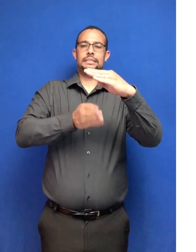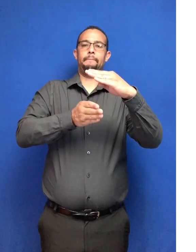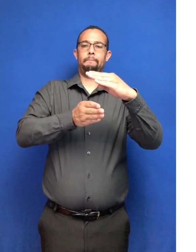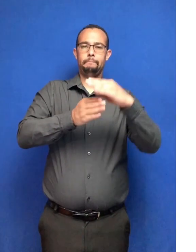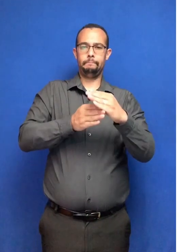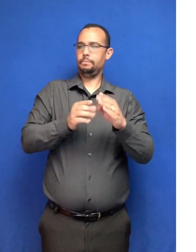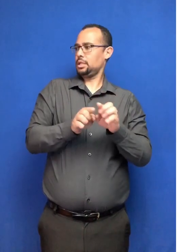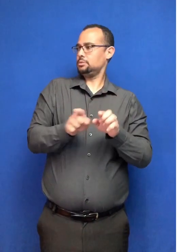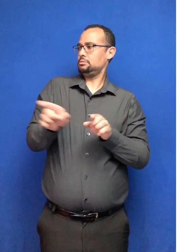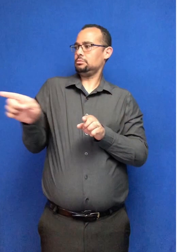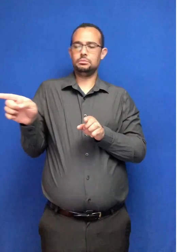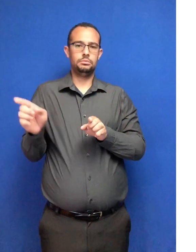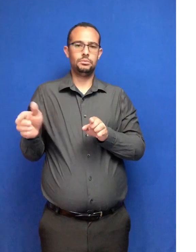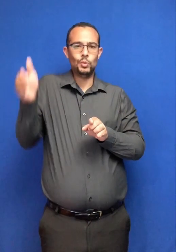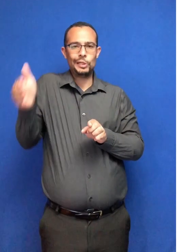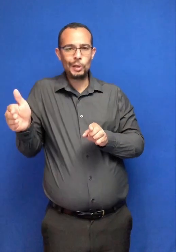or a way out of the building.